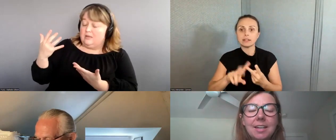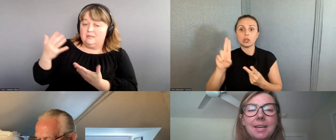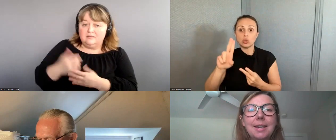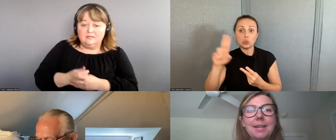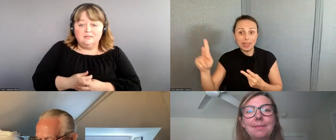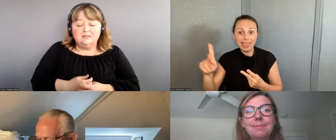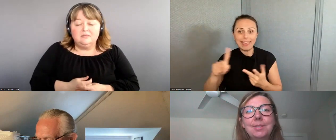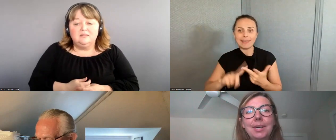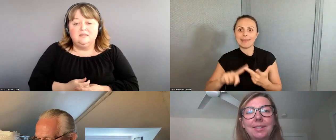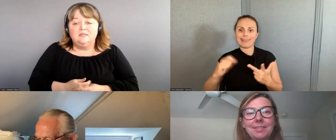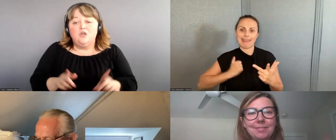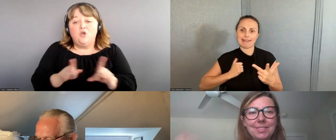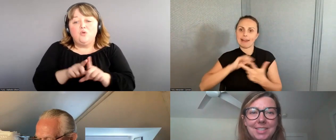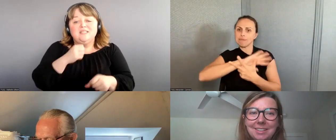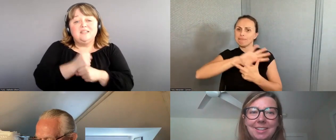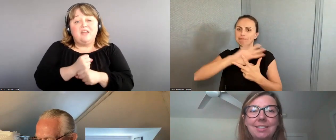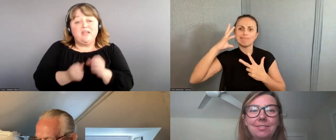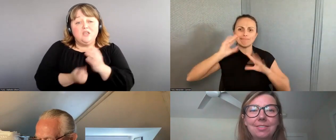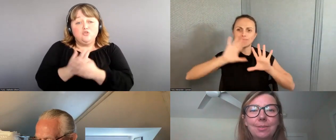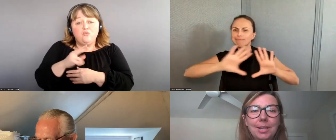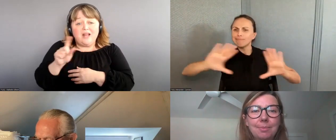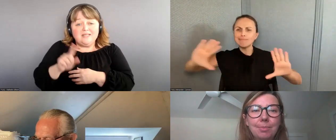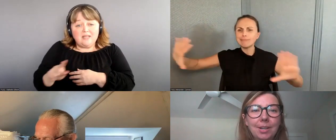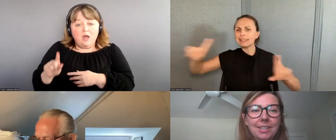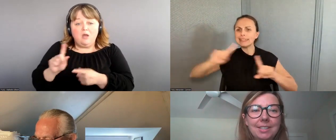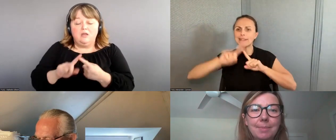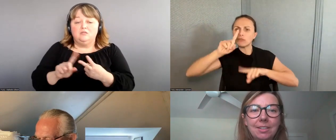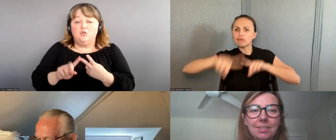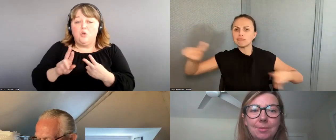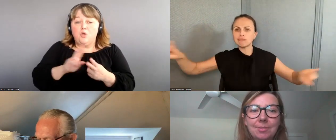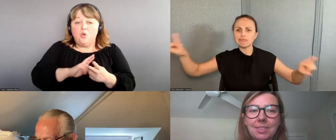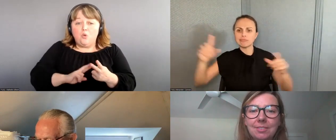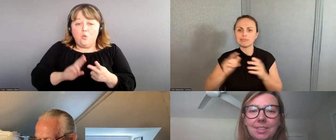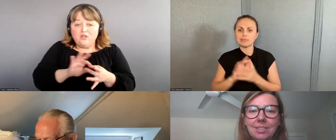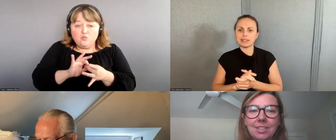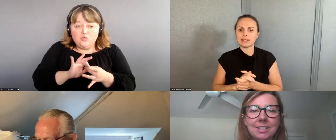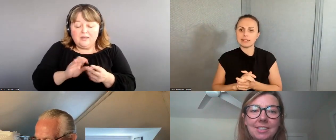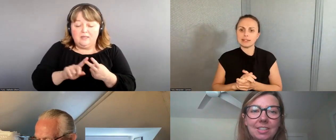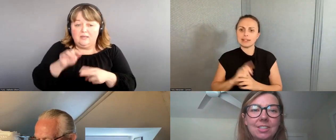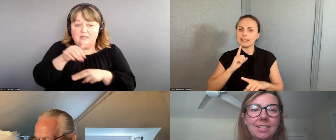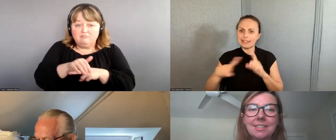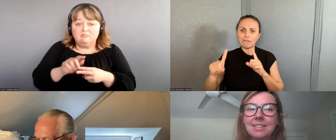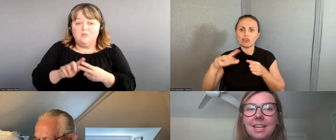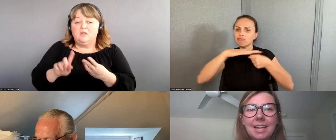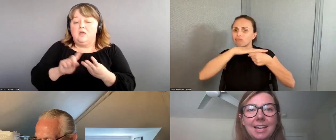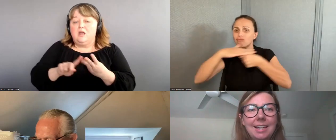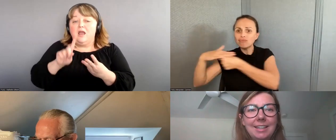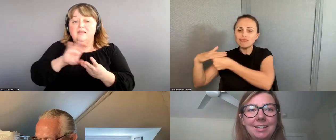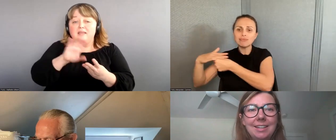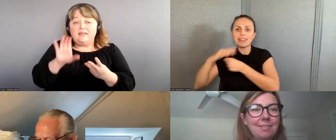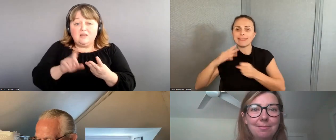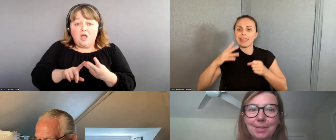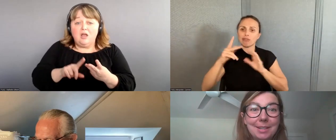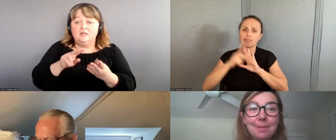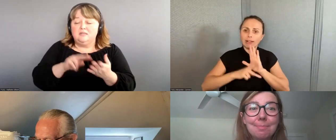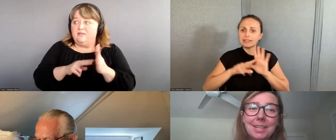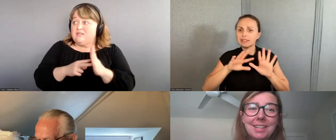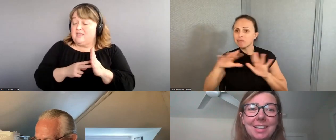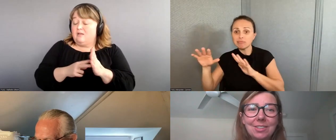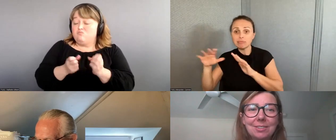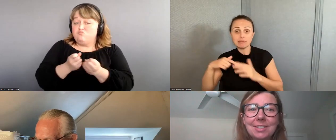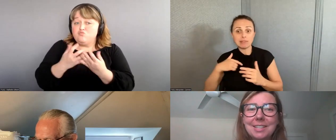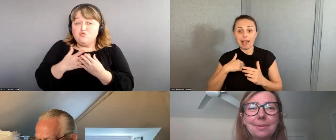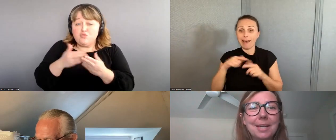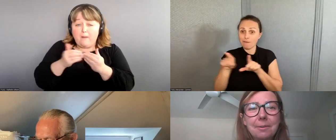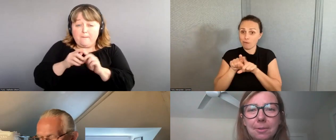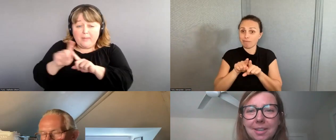Canada. So I've seen kind of quite a broad spectrum of different jurisdictions. And I've been a